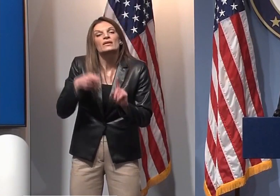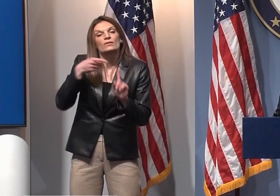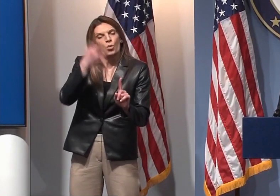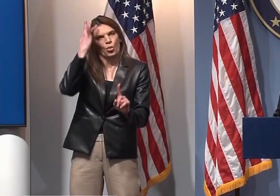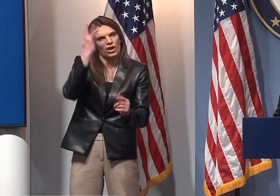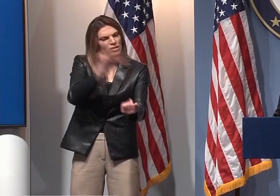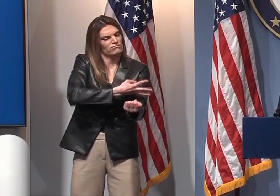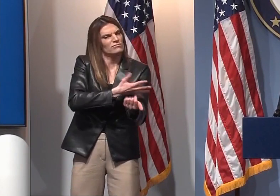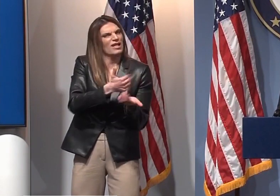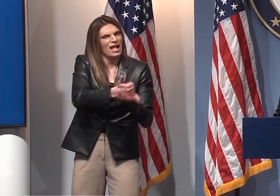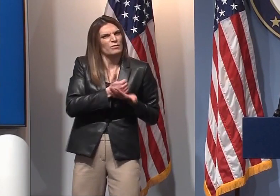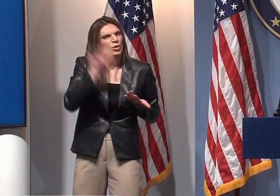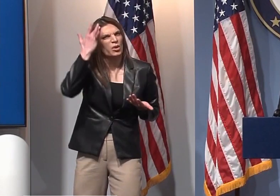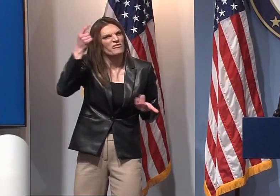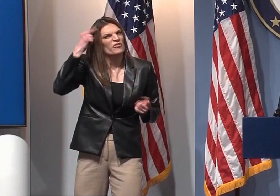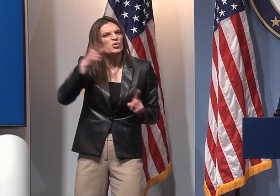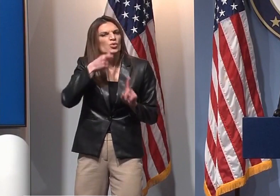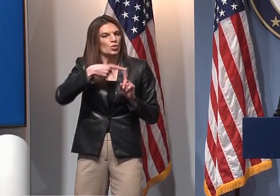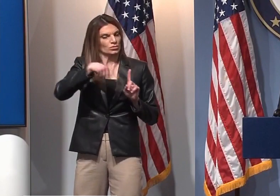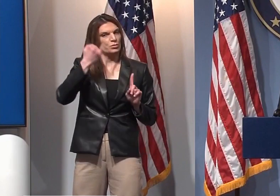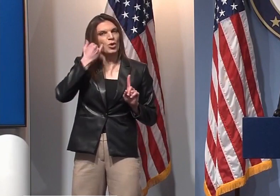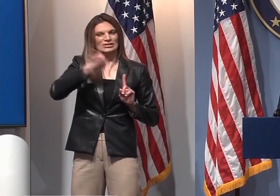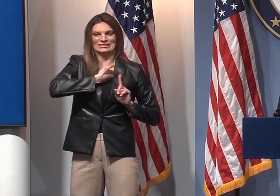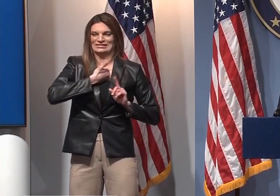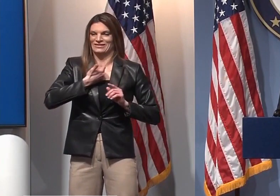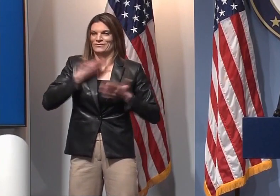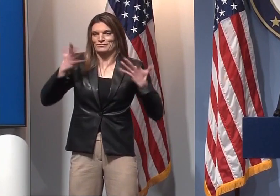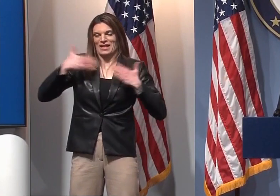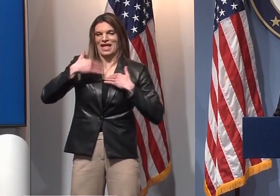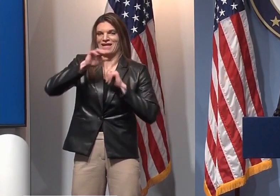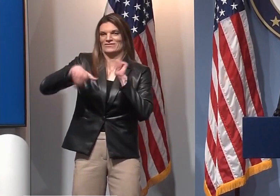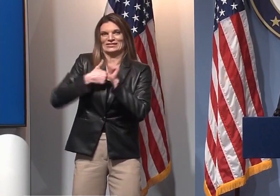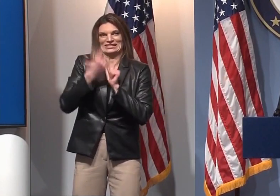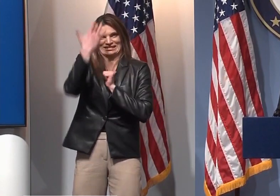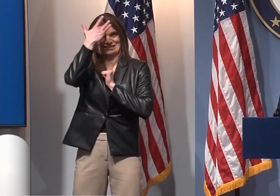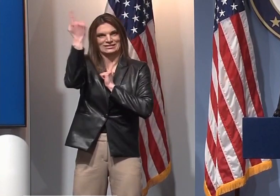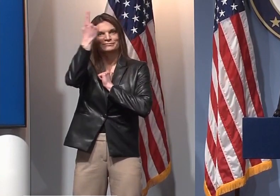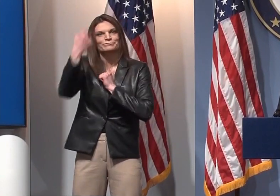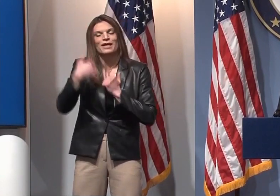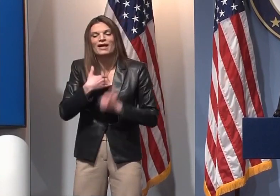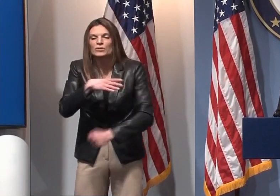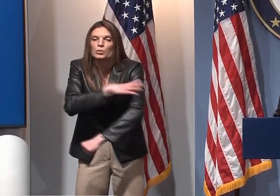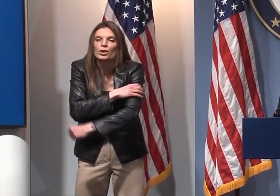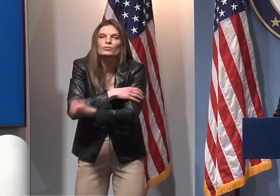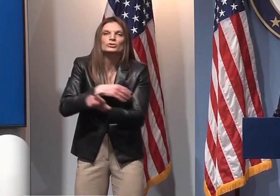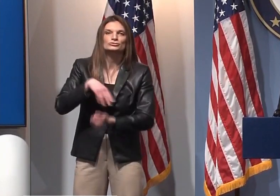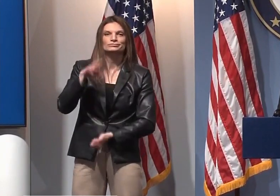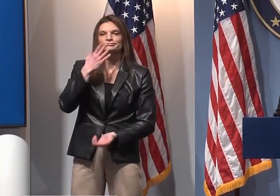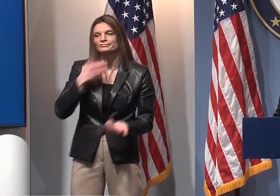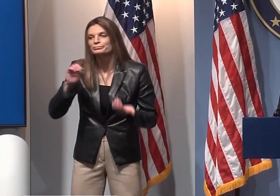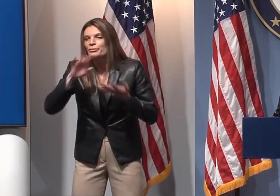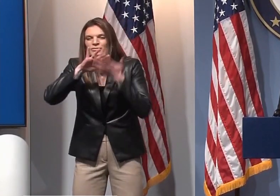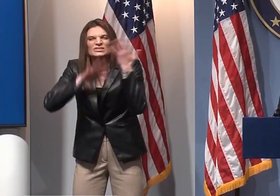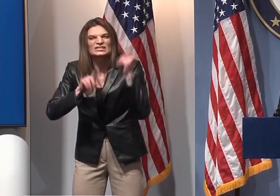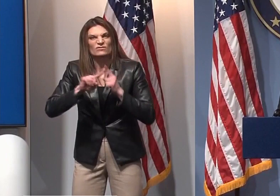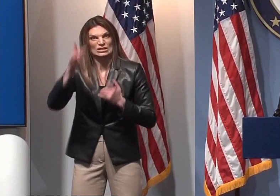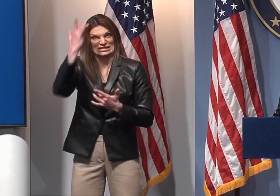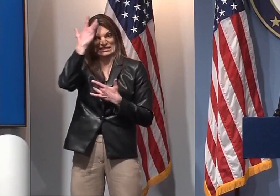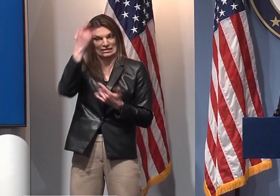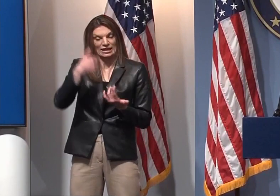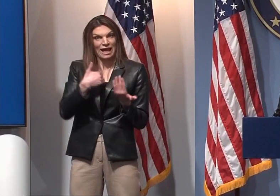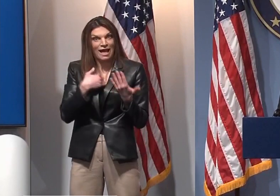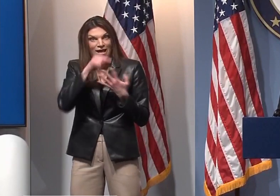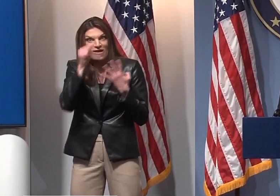avoid hospitalization and stop the spread temporarily. A Michigander who receives therapeutic treatment is eligible to receive